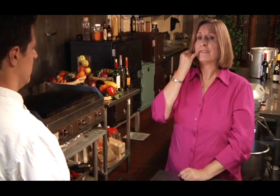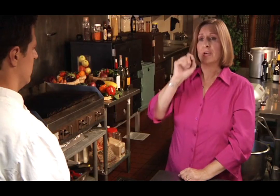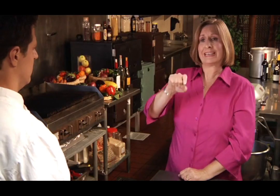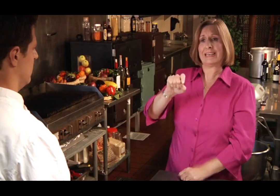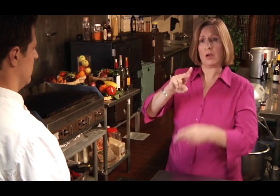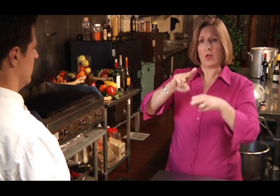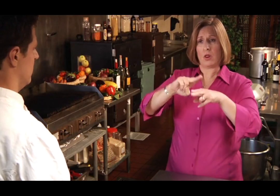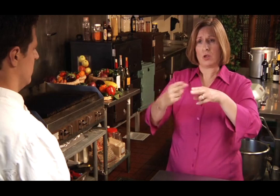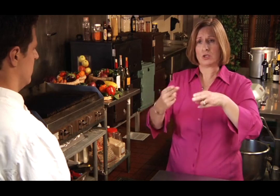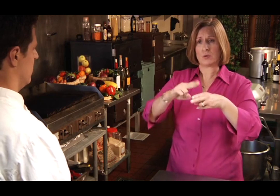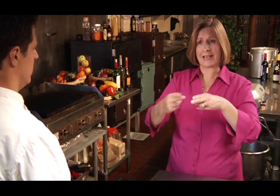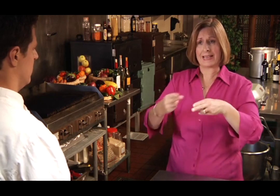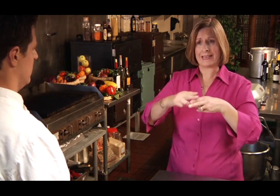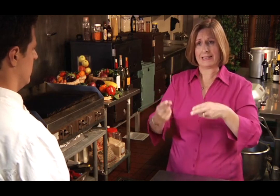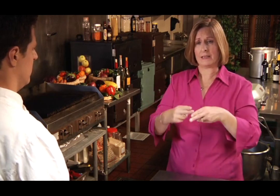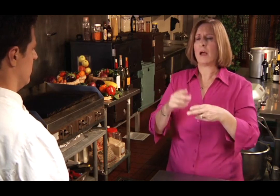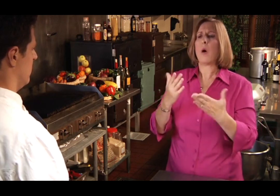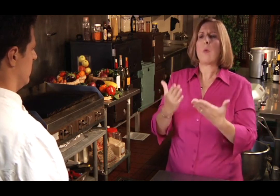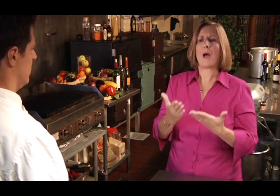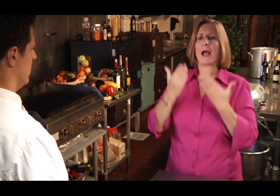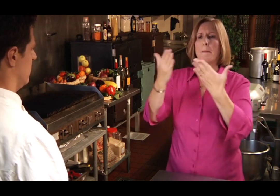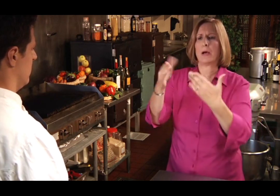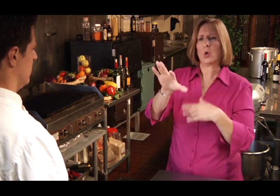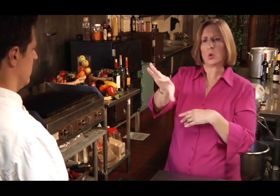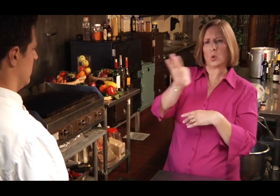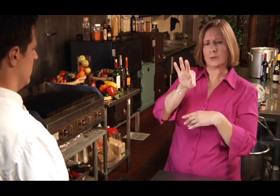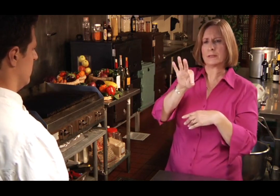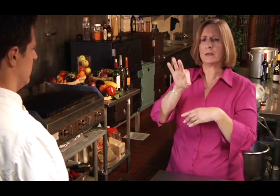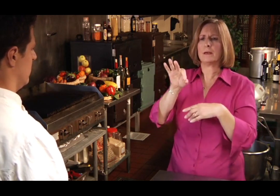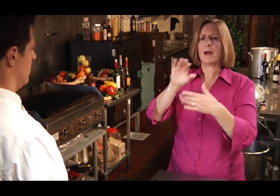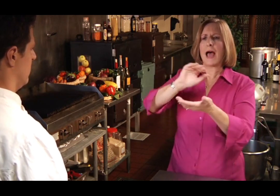For weight loss, it is recommended that you choose the lower number of servings.